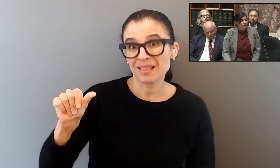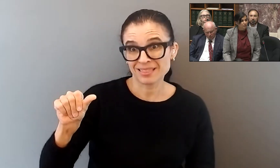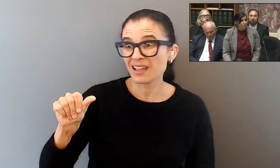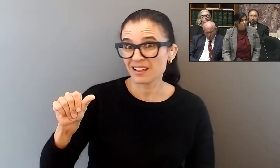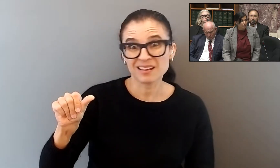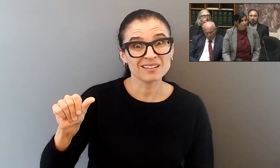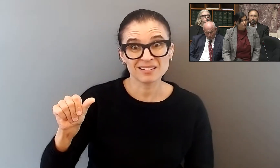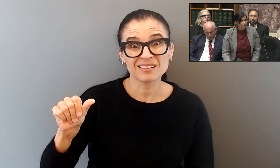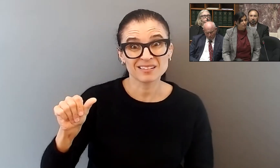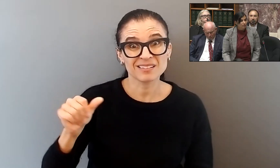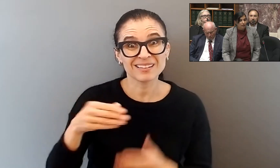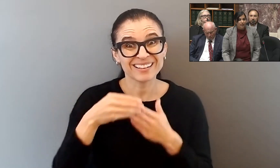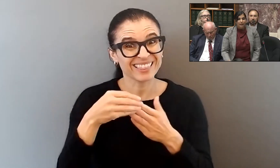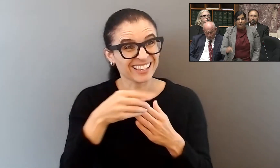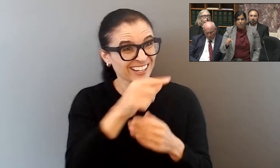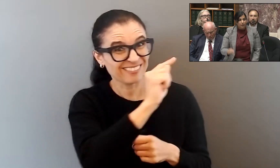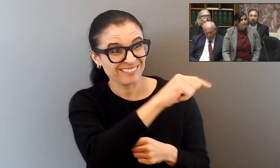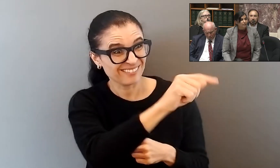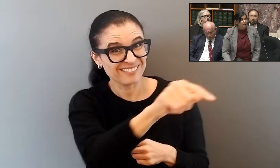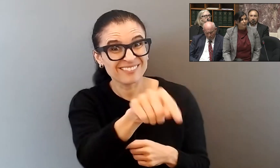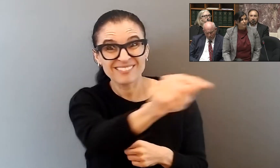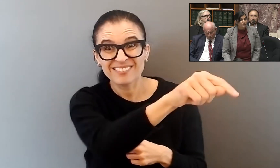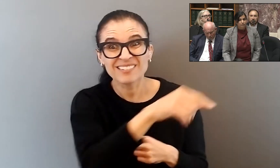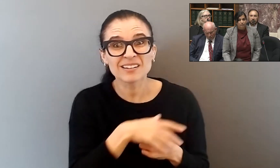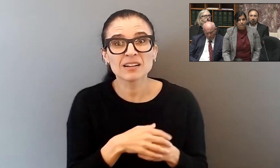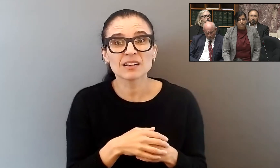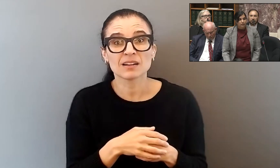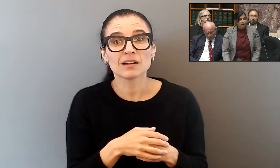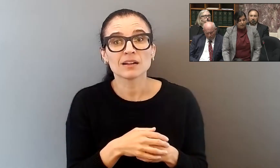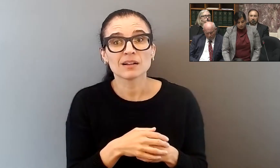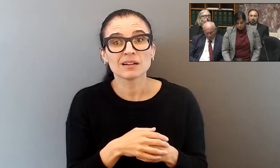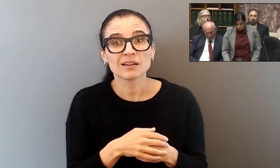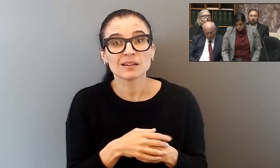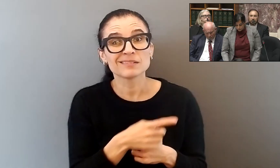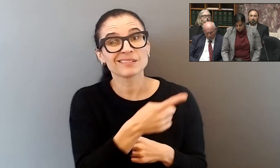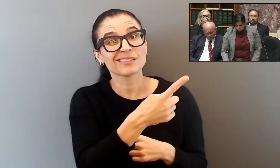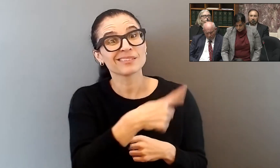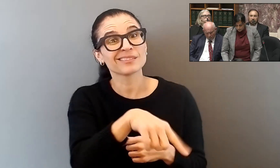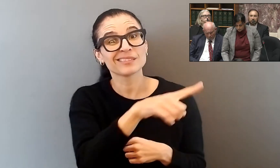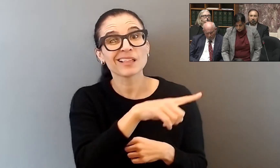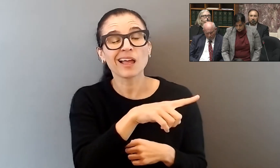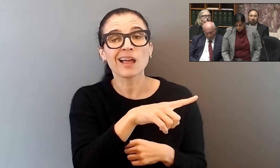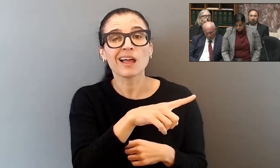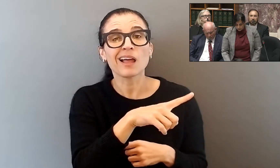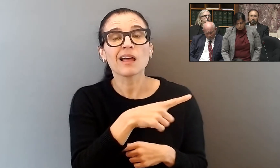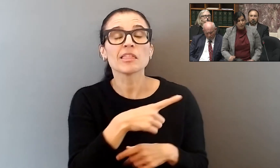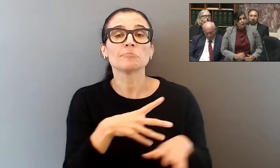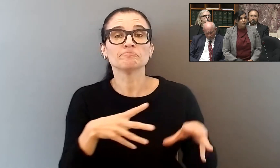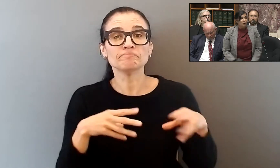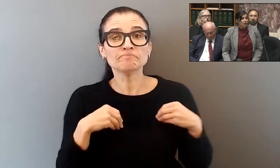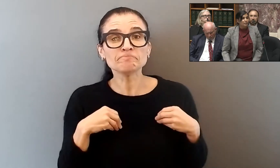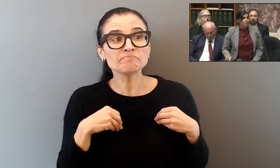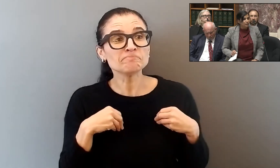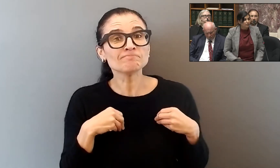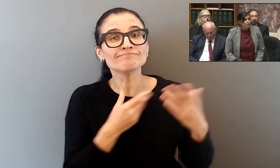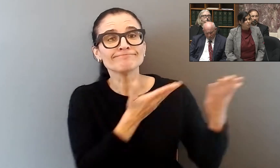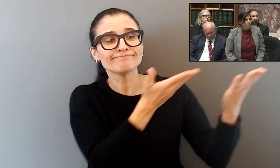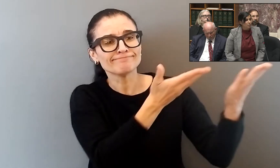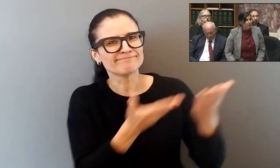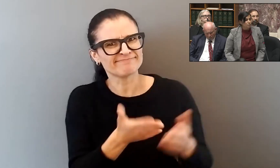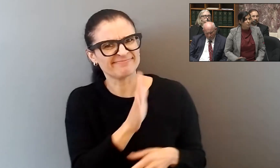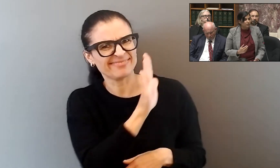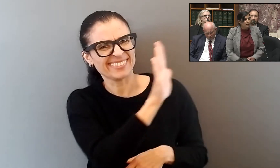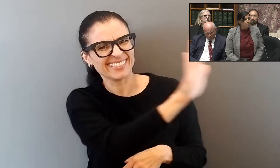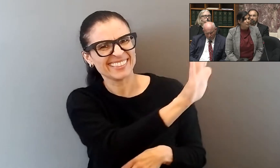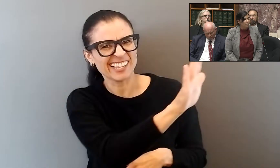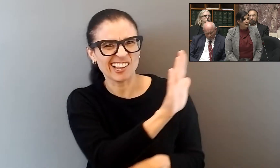tolerate it in this province, and they bring it to the House. Mr. Speaker, we are a party that believes in human